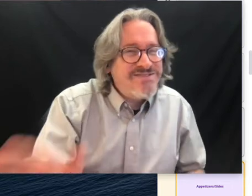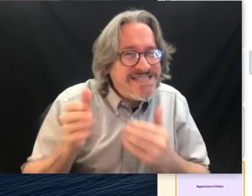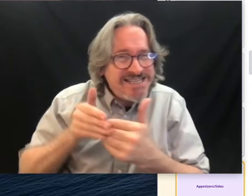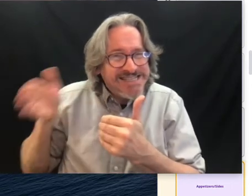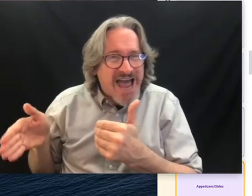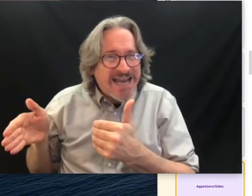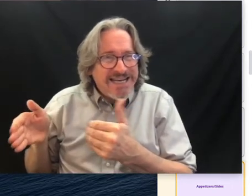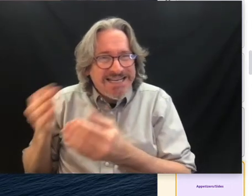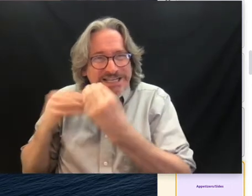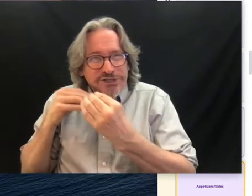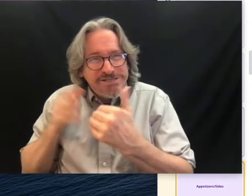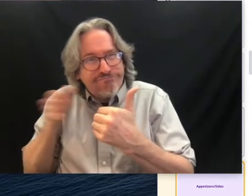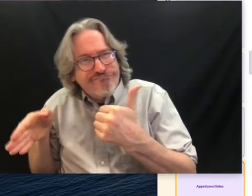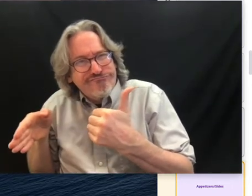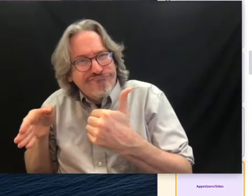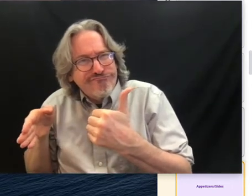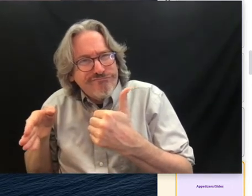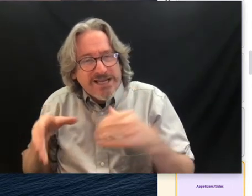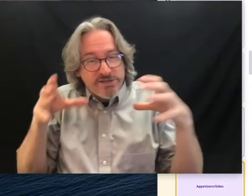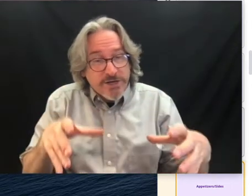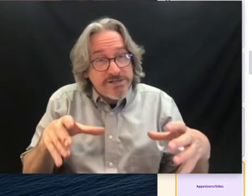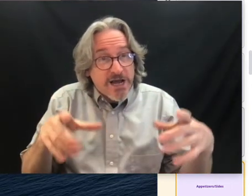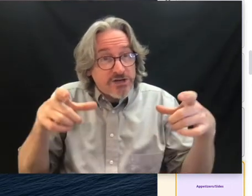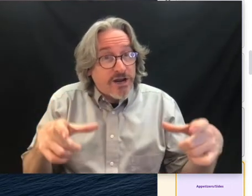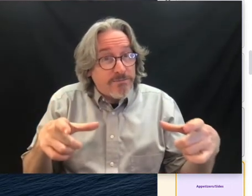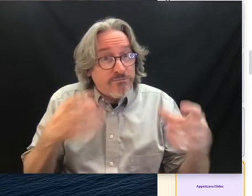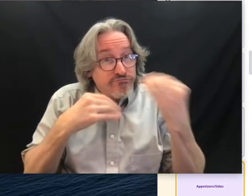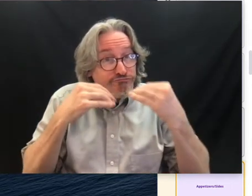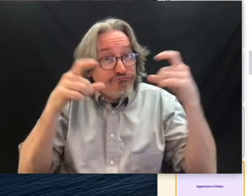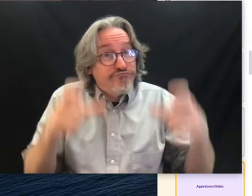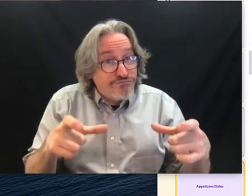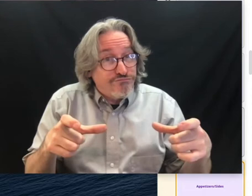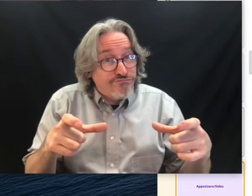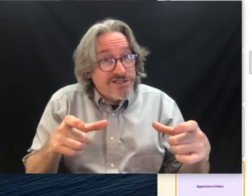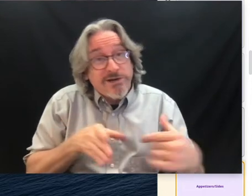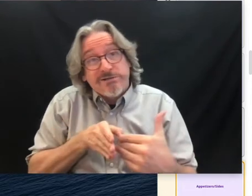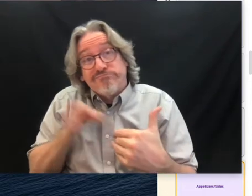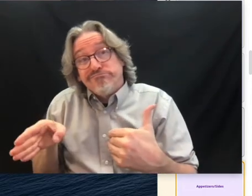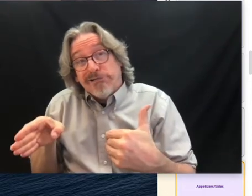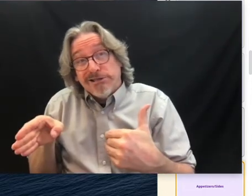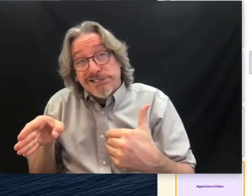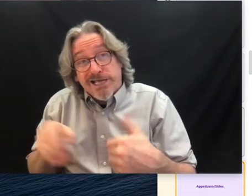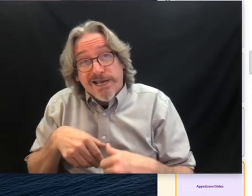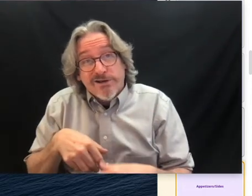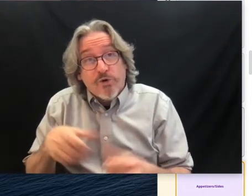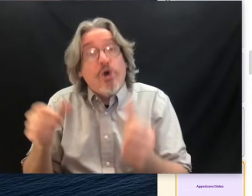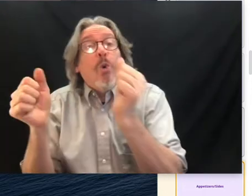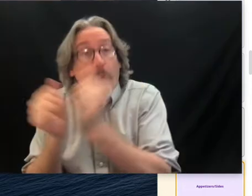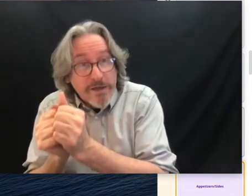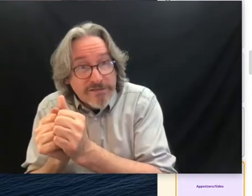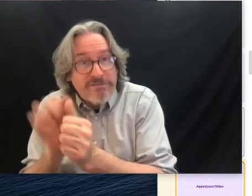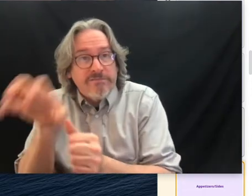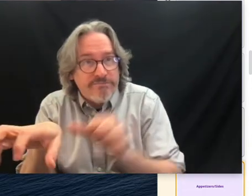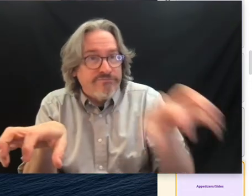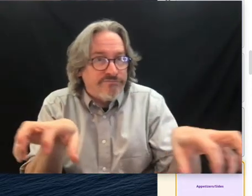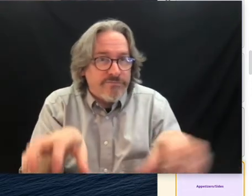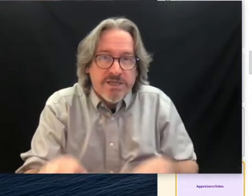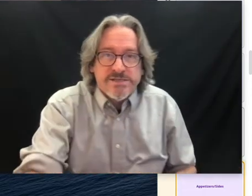I've seen side dishes, like, so here's the entree, boom. So here on the side, or